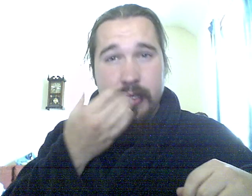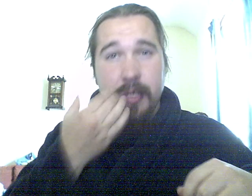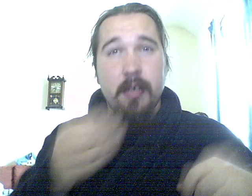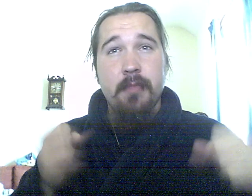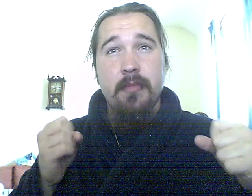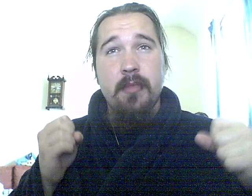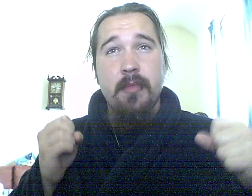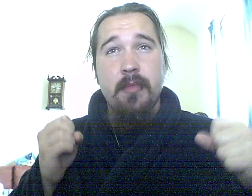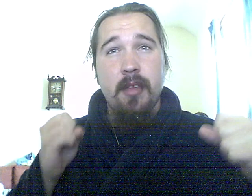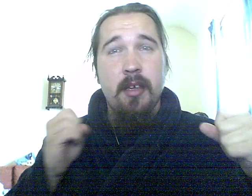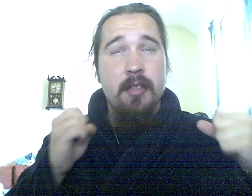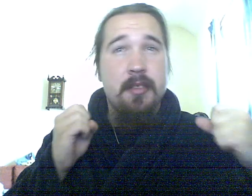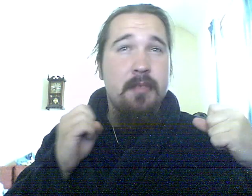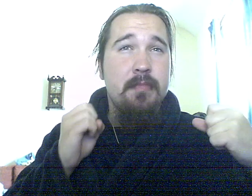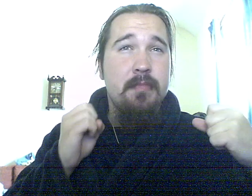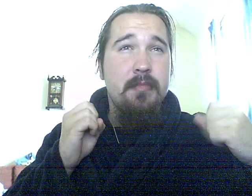See. It's